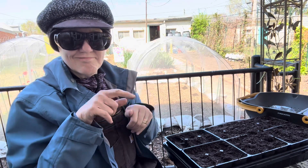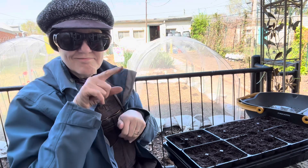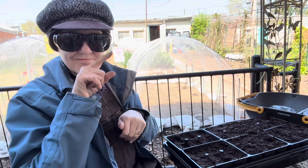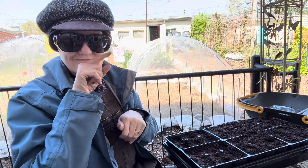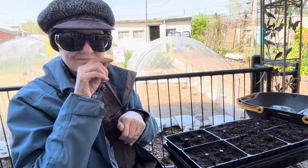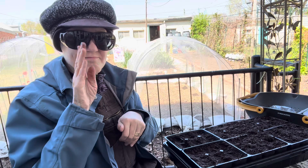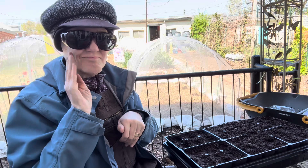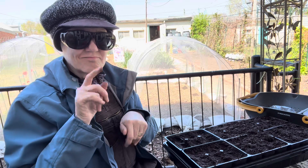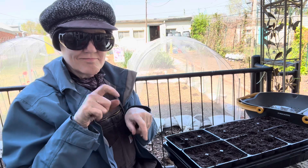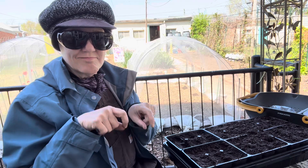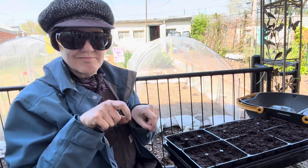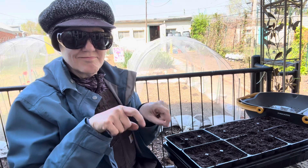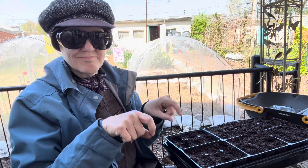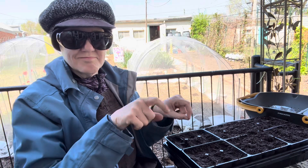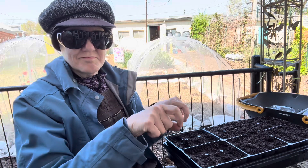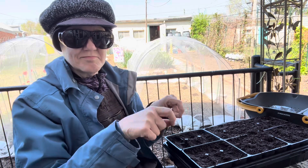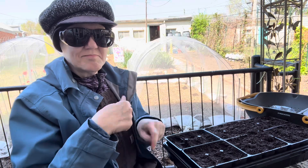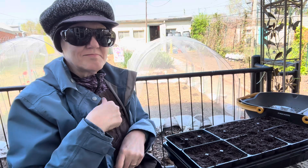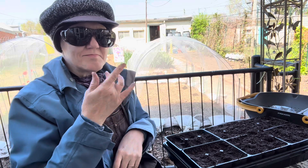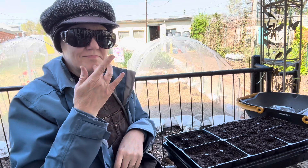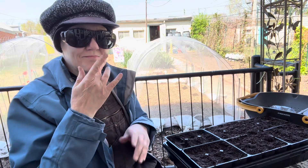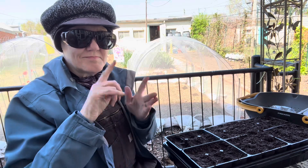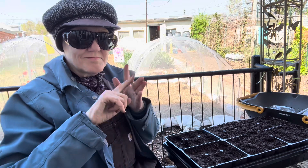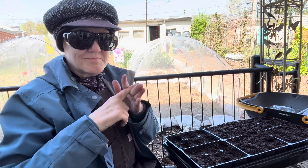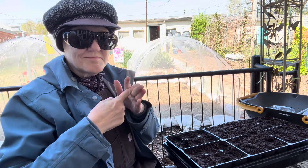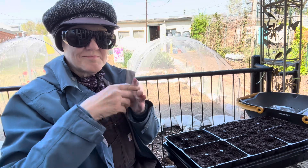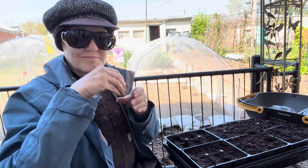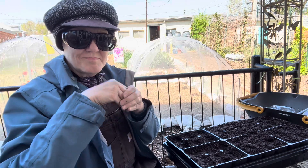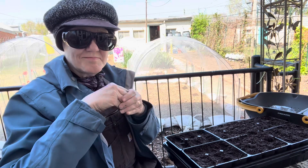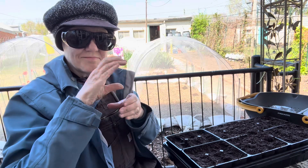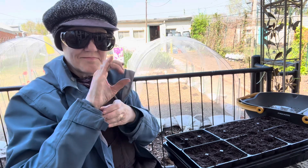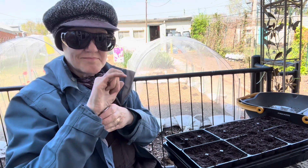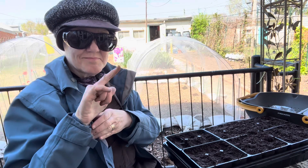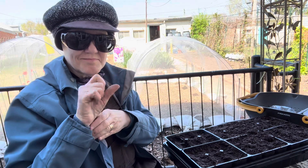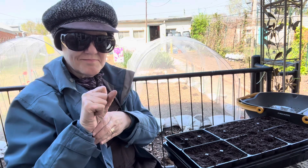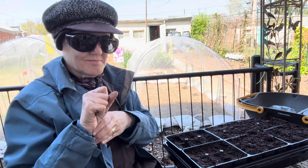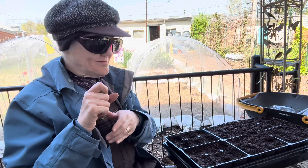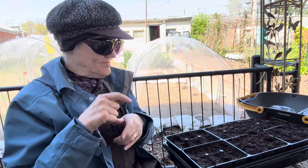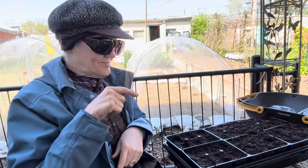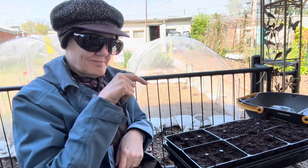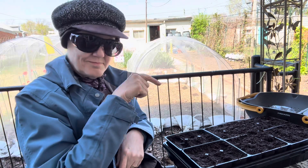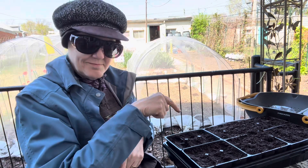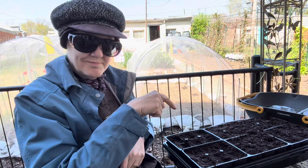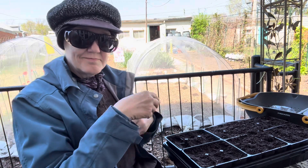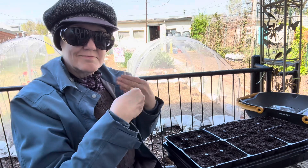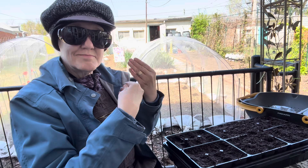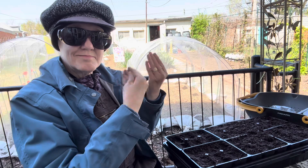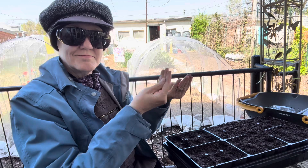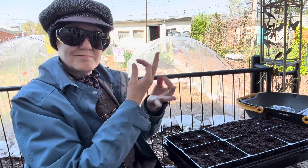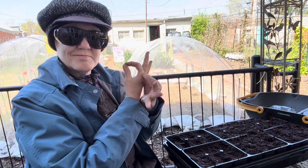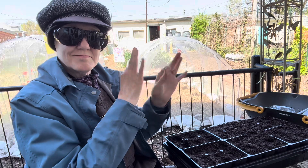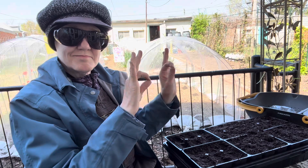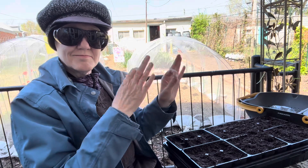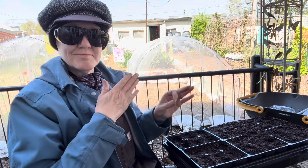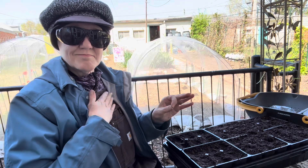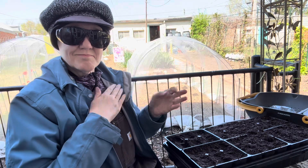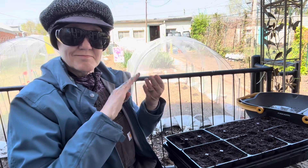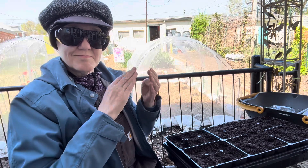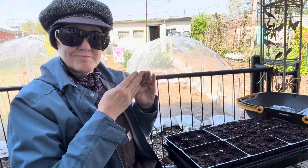eat them. So I'm sowing them in cells. And because many of these I'm going to